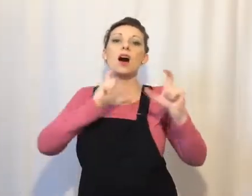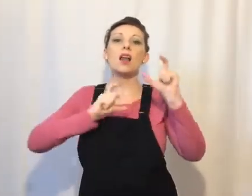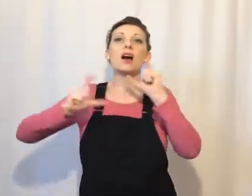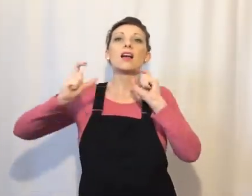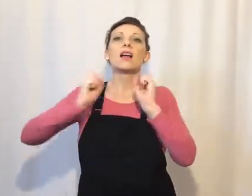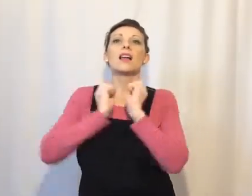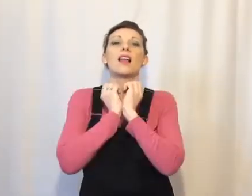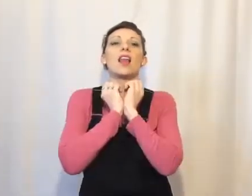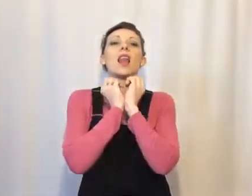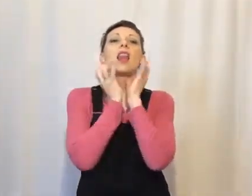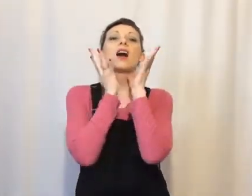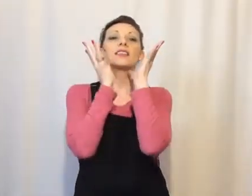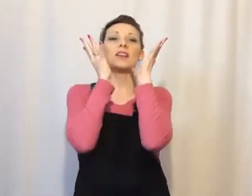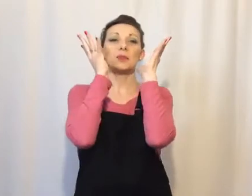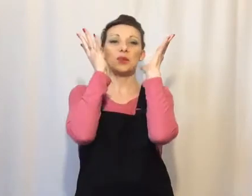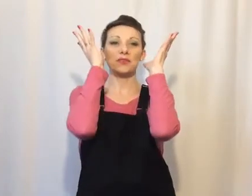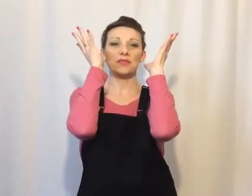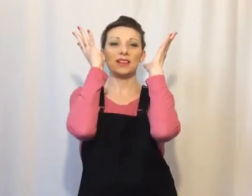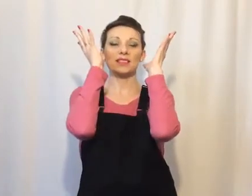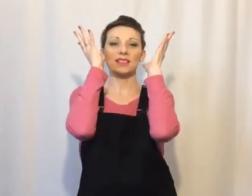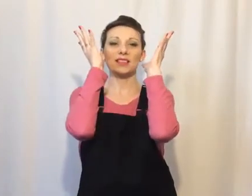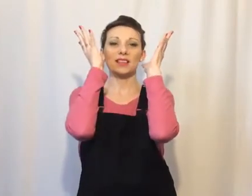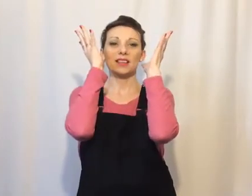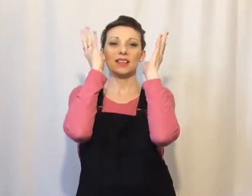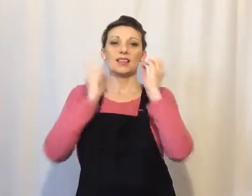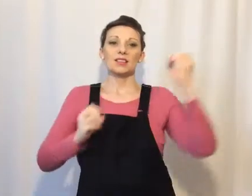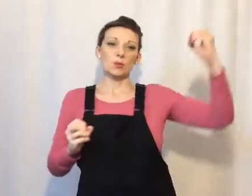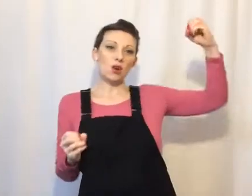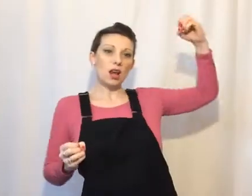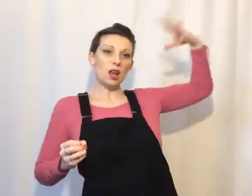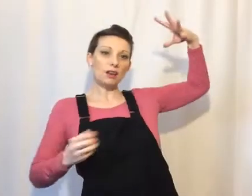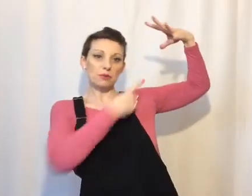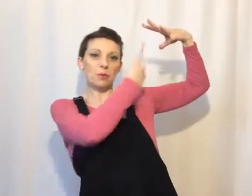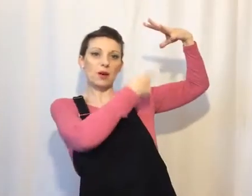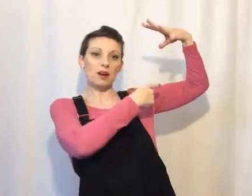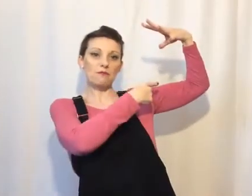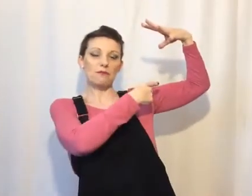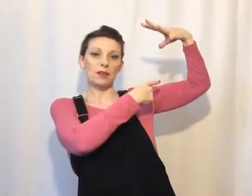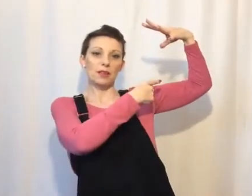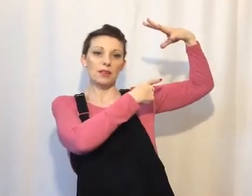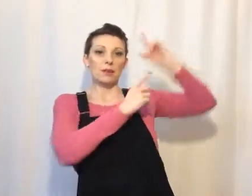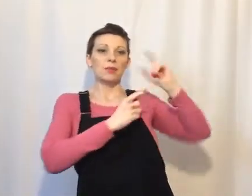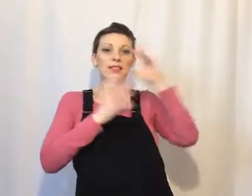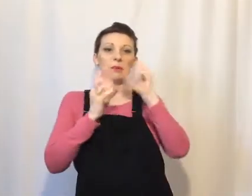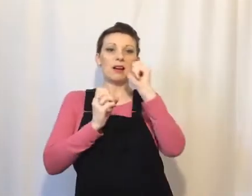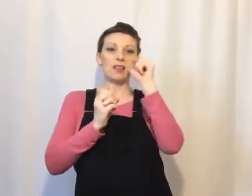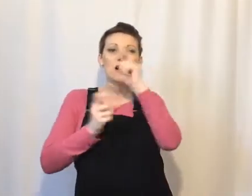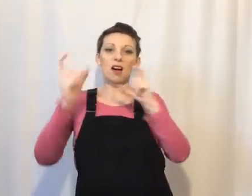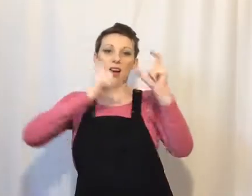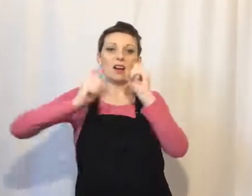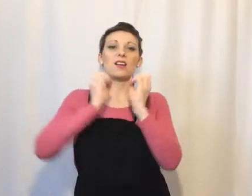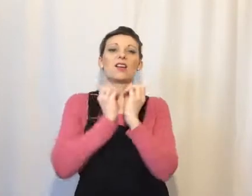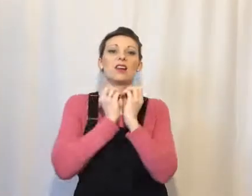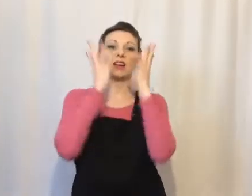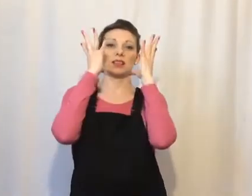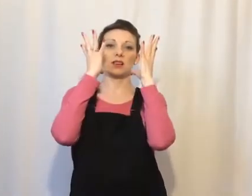colour lights up your face. So we've got light from above, but this is about the colour lighting up